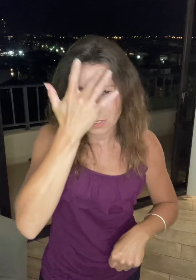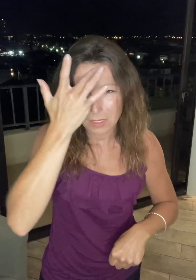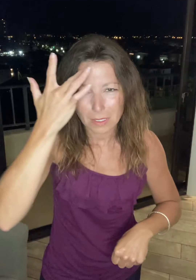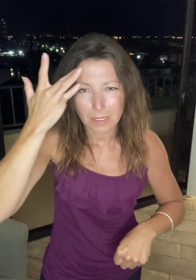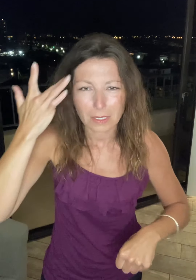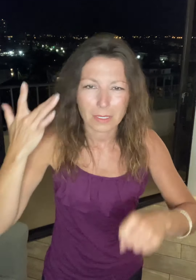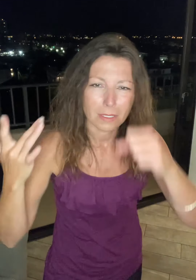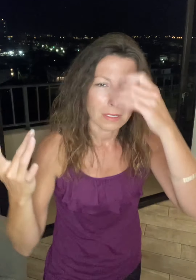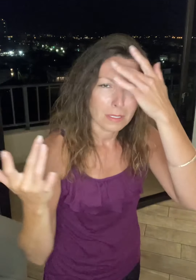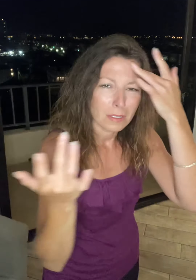way